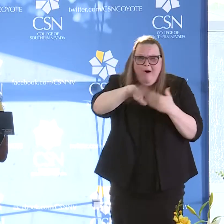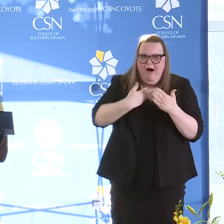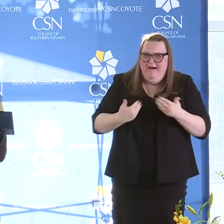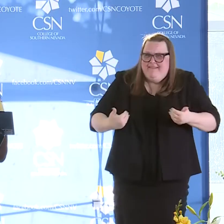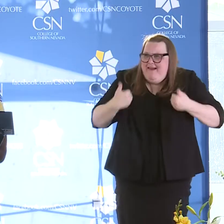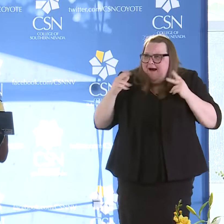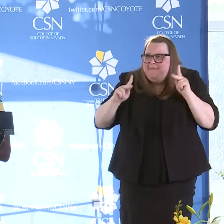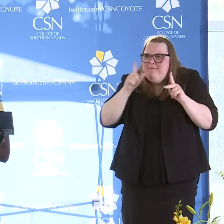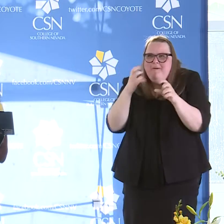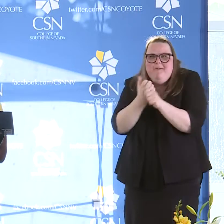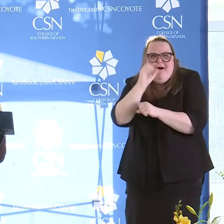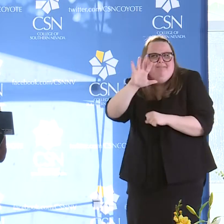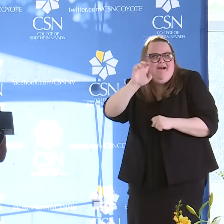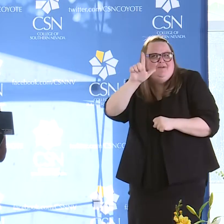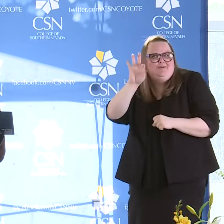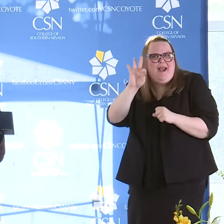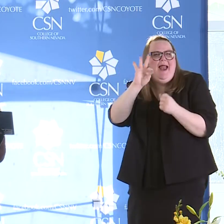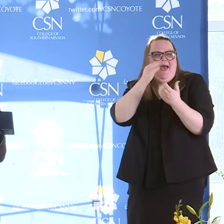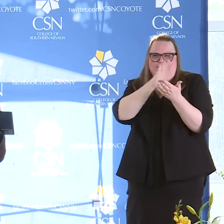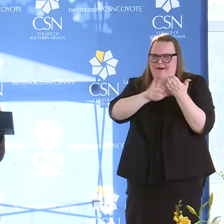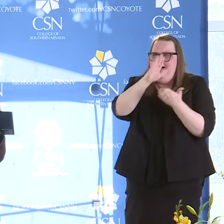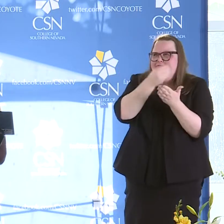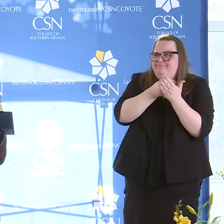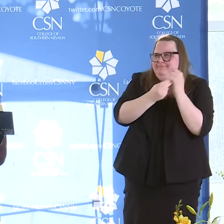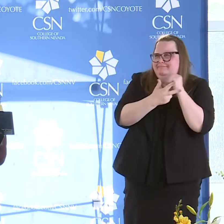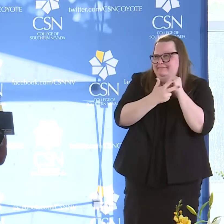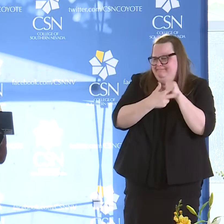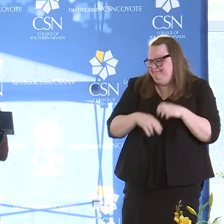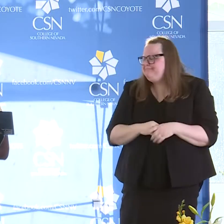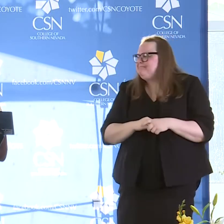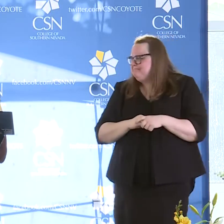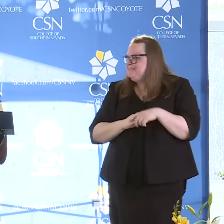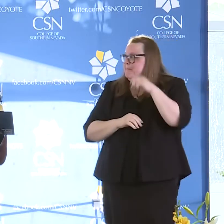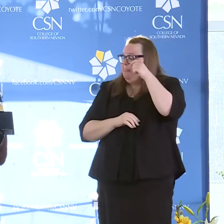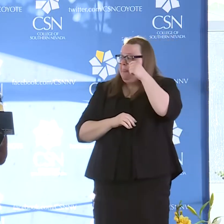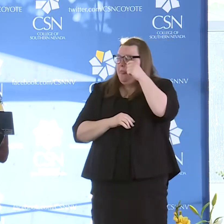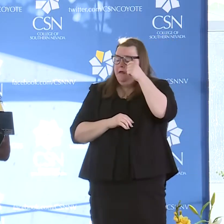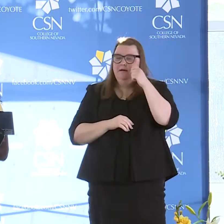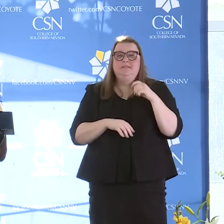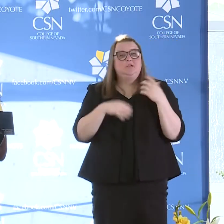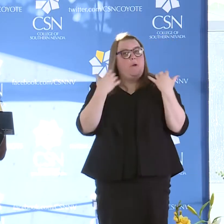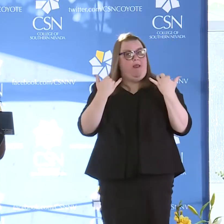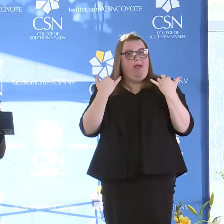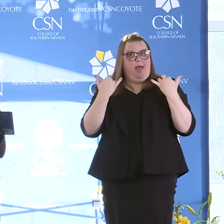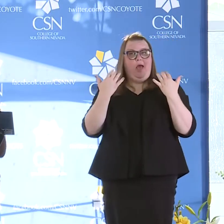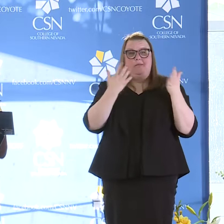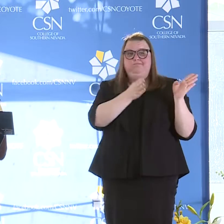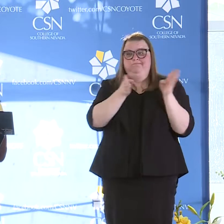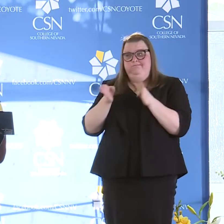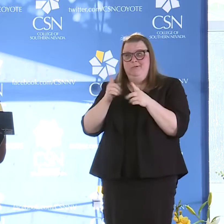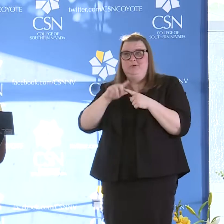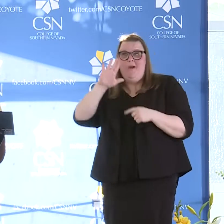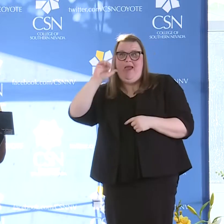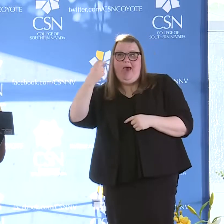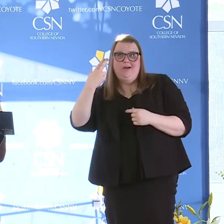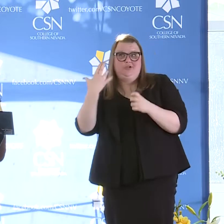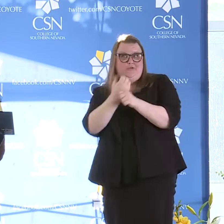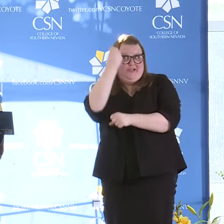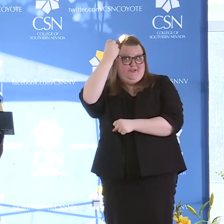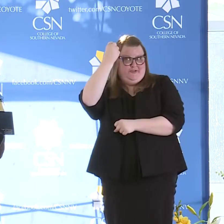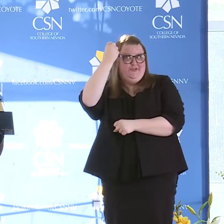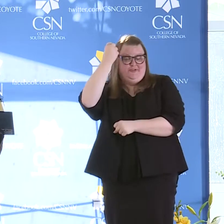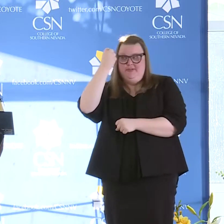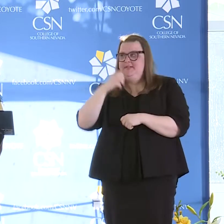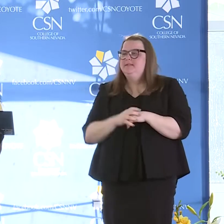young 529 tuition savings plan winners. Okay, now to today's cash winners. To